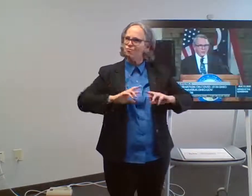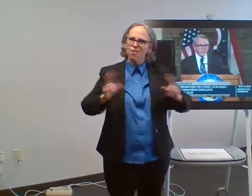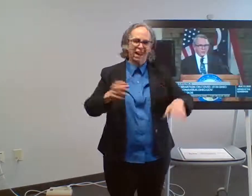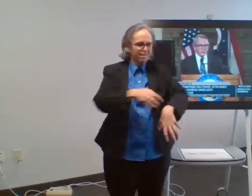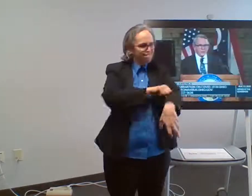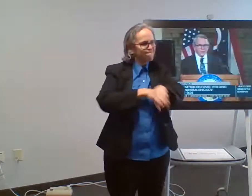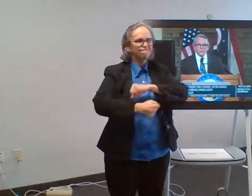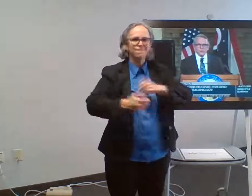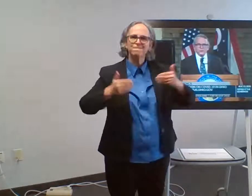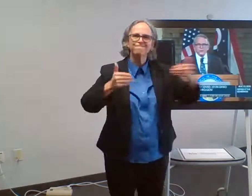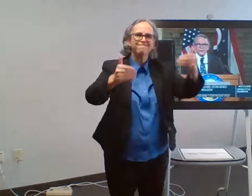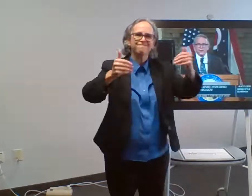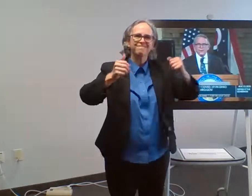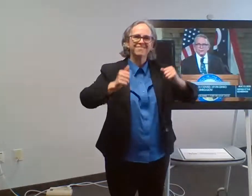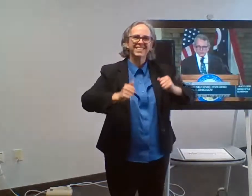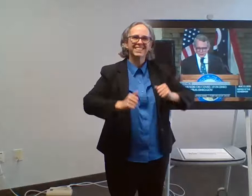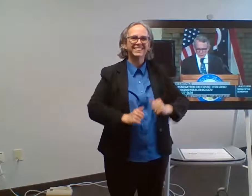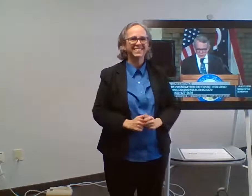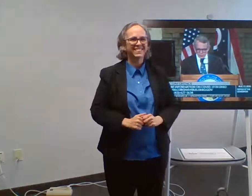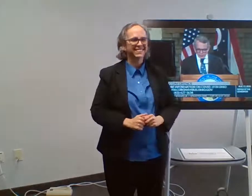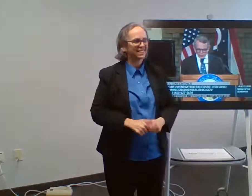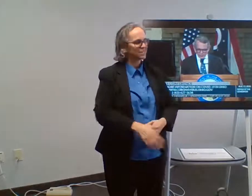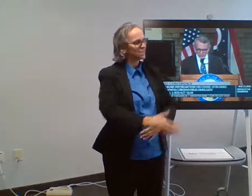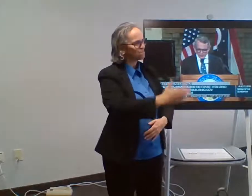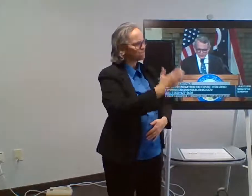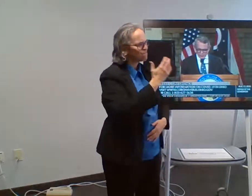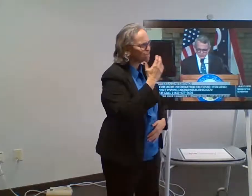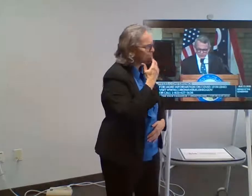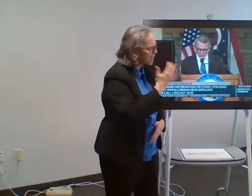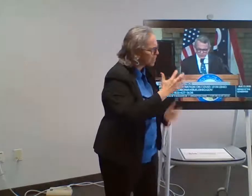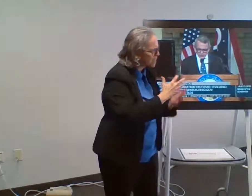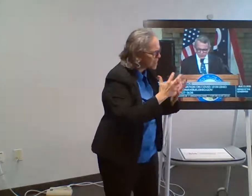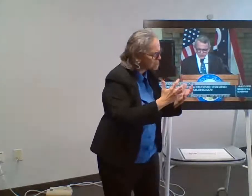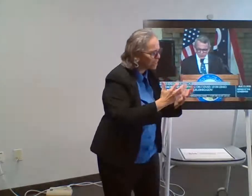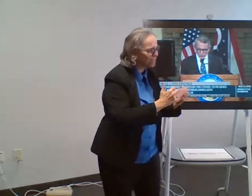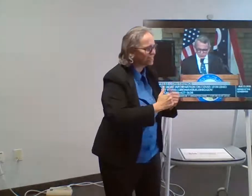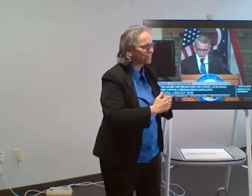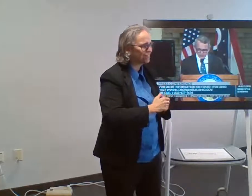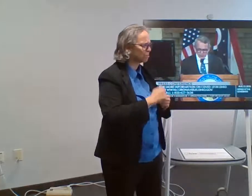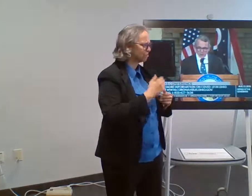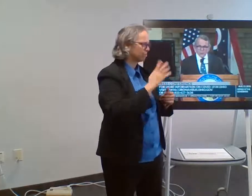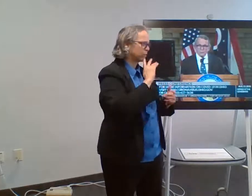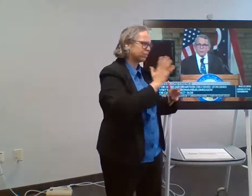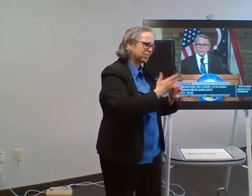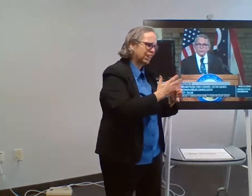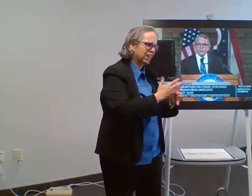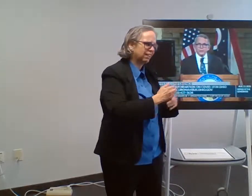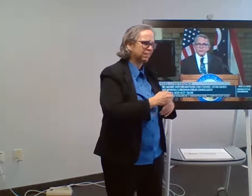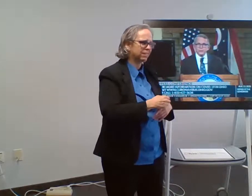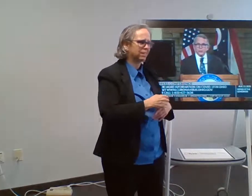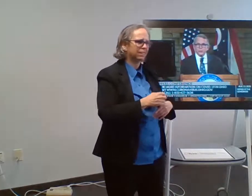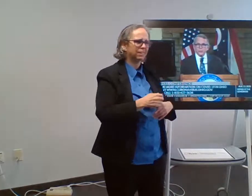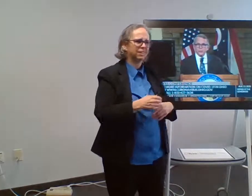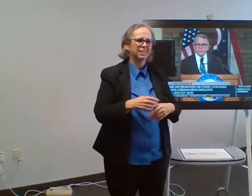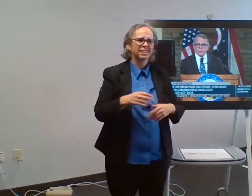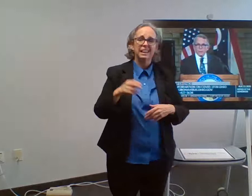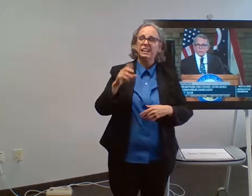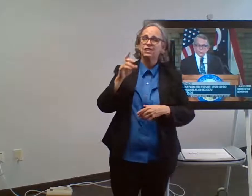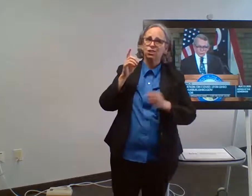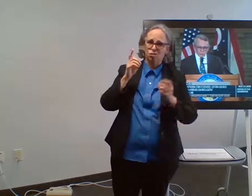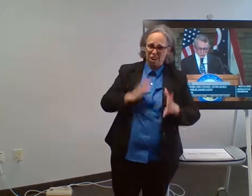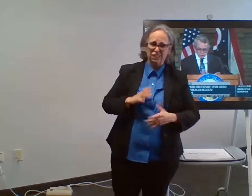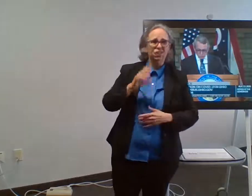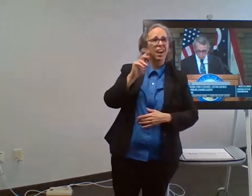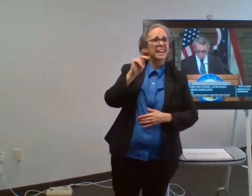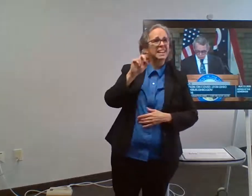McElroy, thank you very, very much. I appreciate you and appreciate Director Nelson. Appreciate what you both have done. I